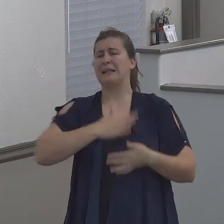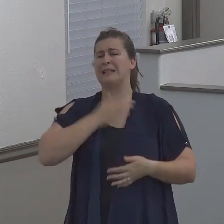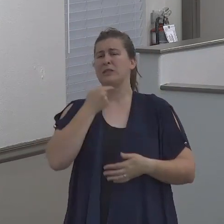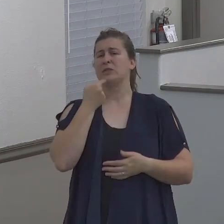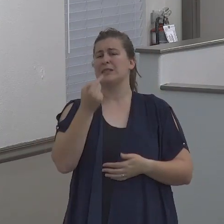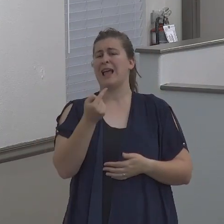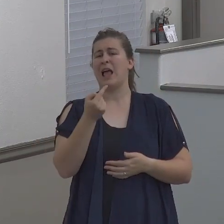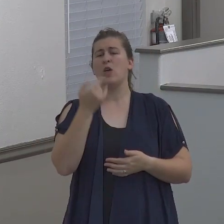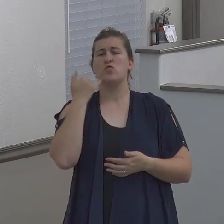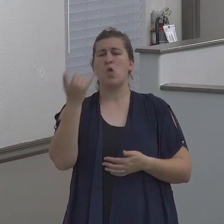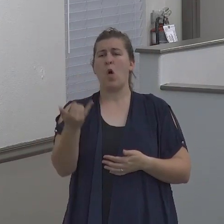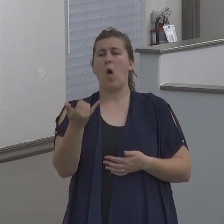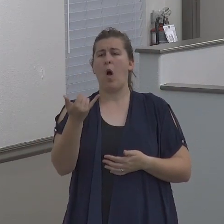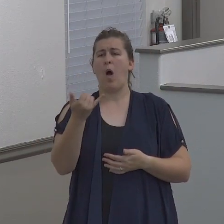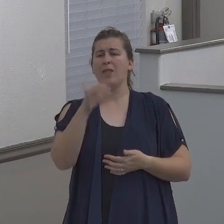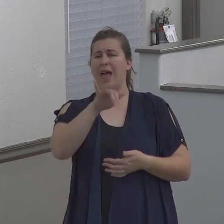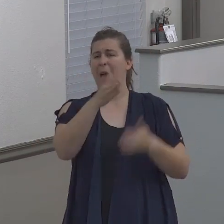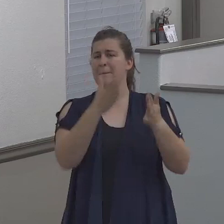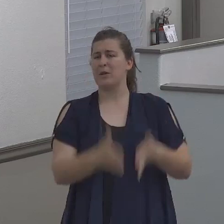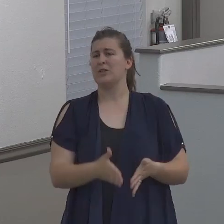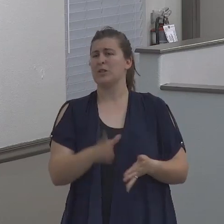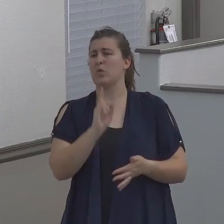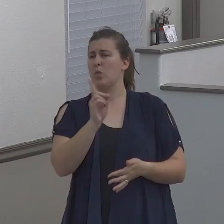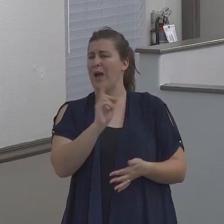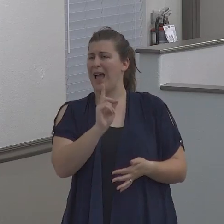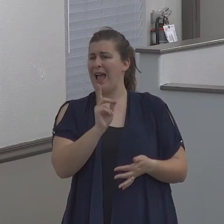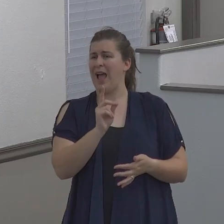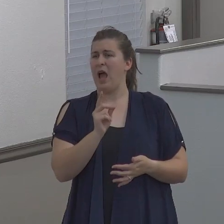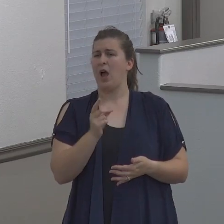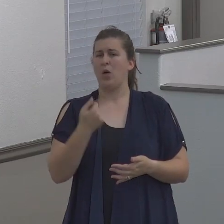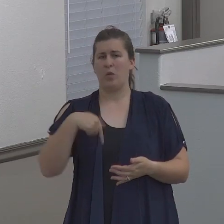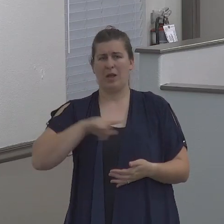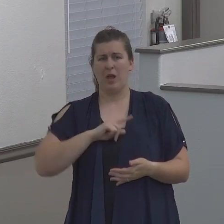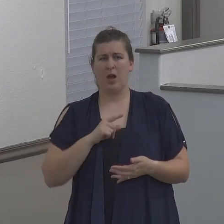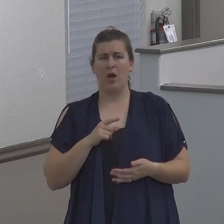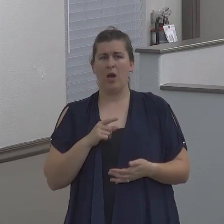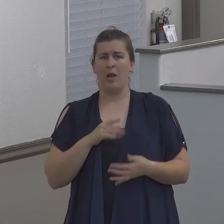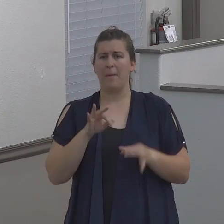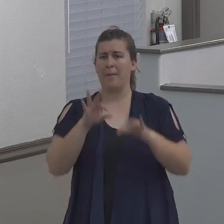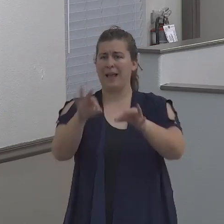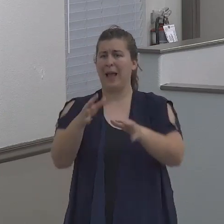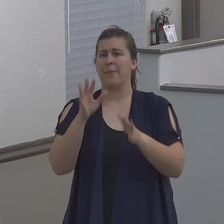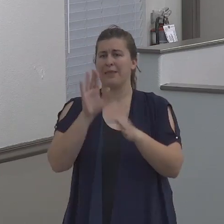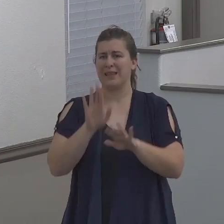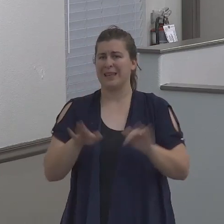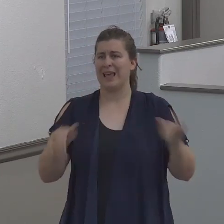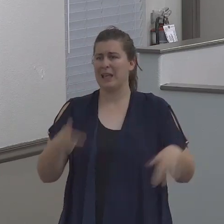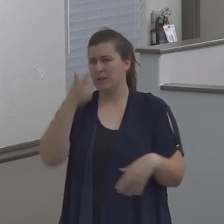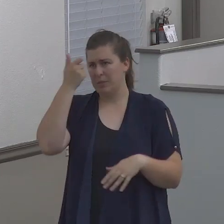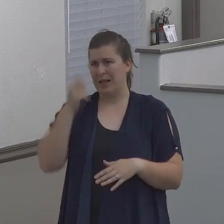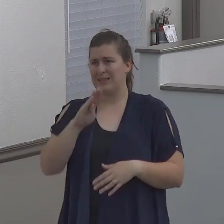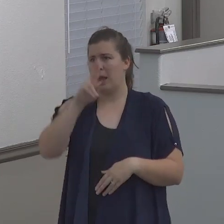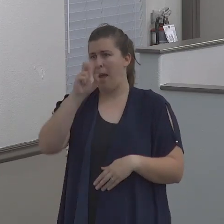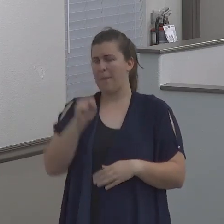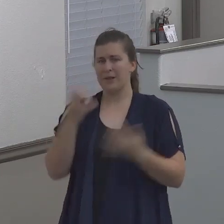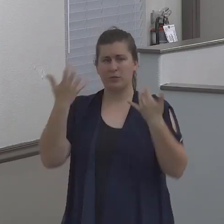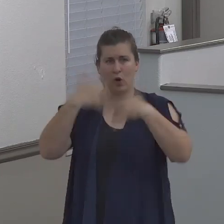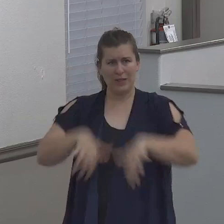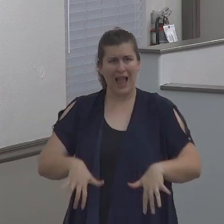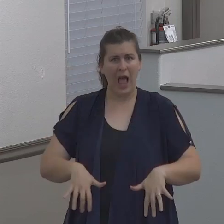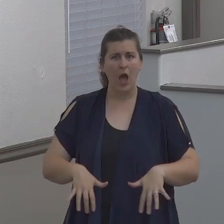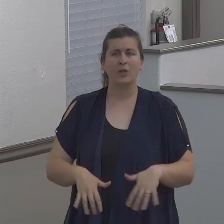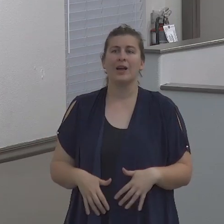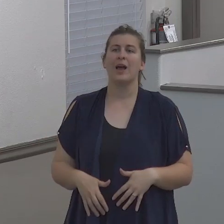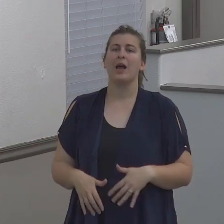and say, hey, would you please go call this person at this phone number and tell him where we're at and tell him to bring a bus out to pick up the kids because the bus